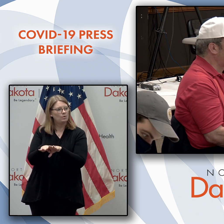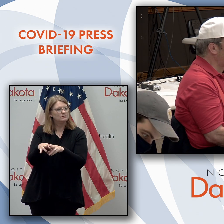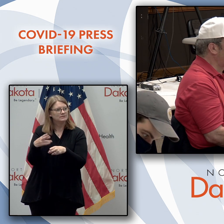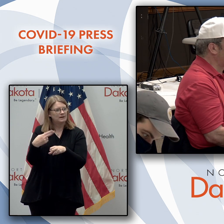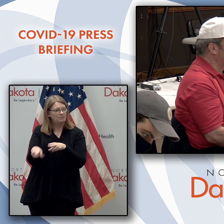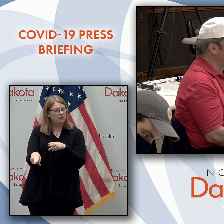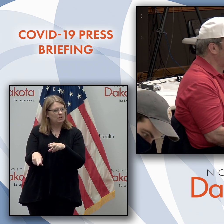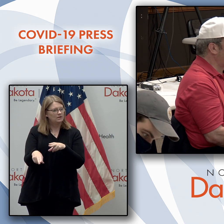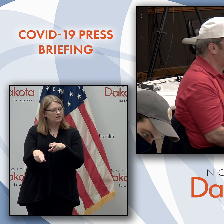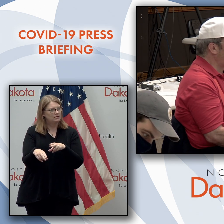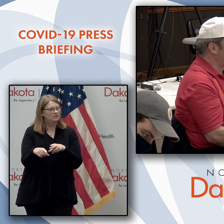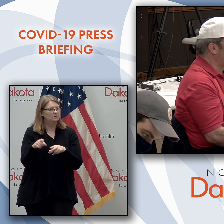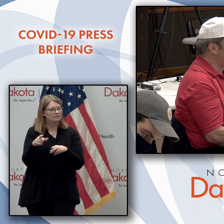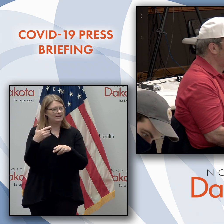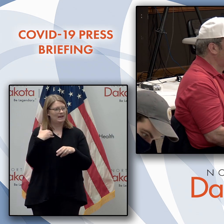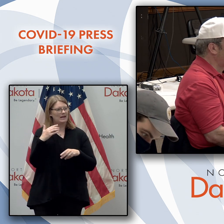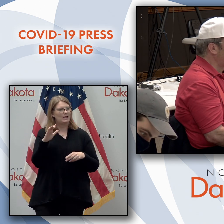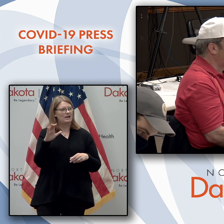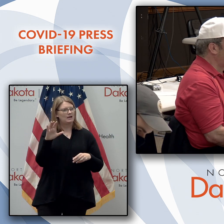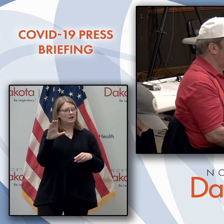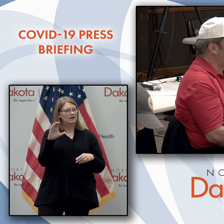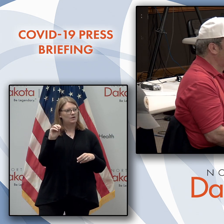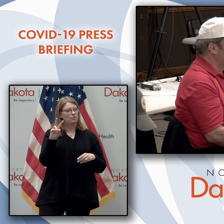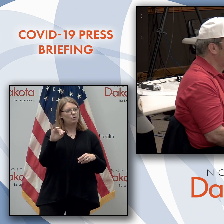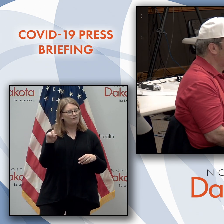temporarily because it had COVID.